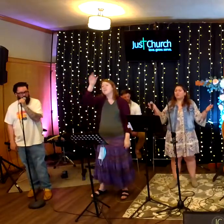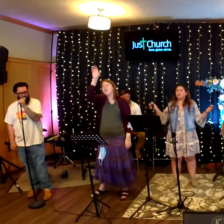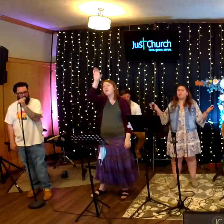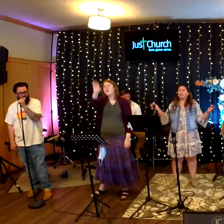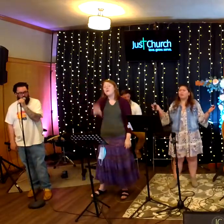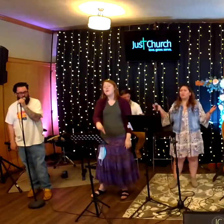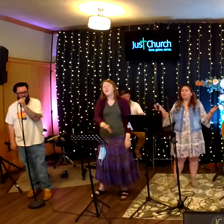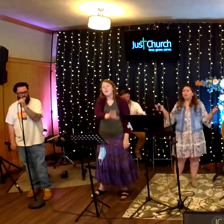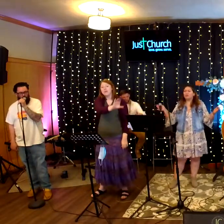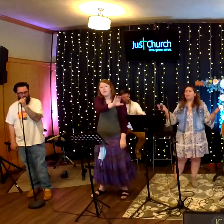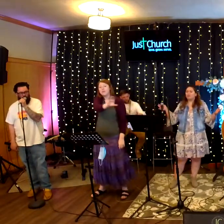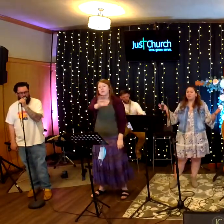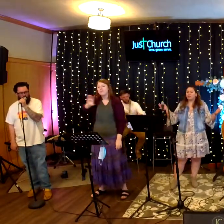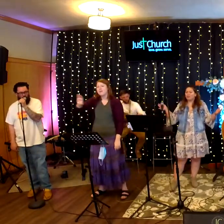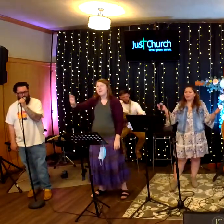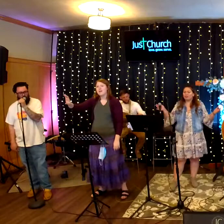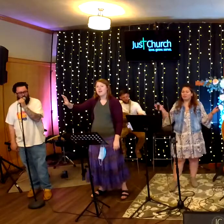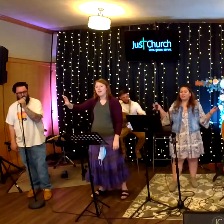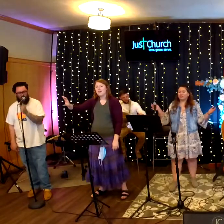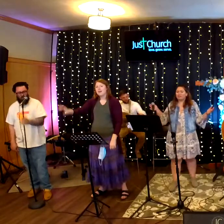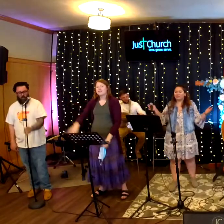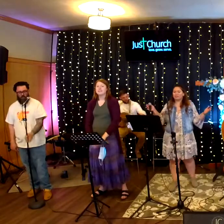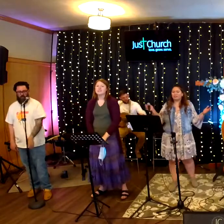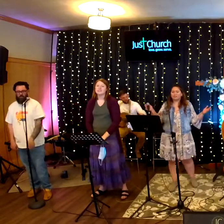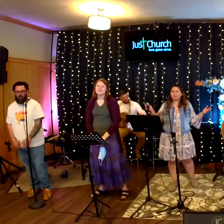Hallelujah for the